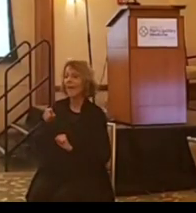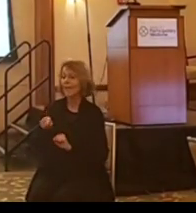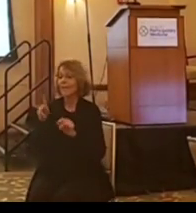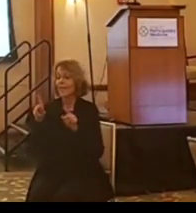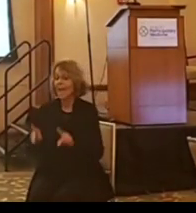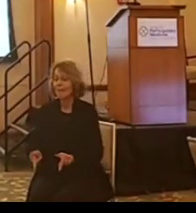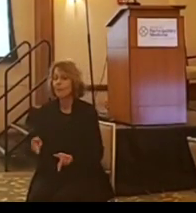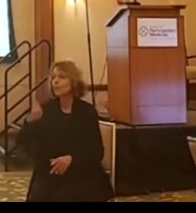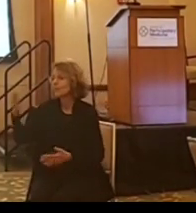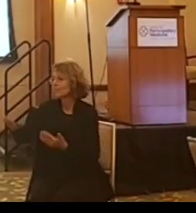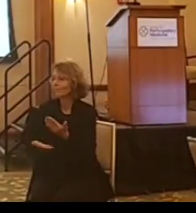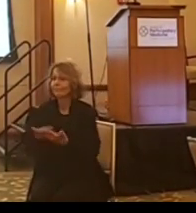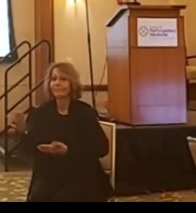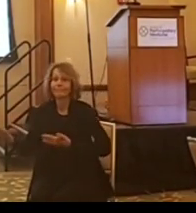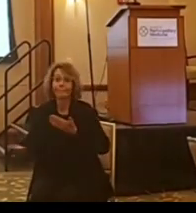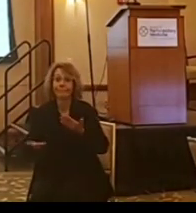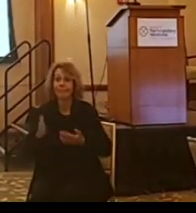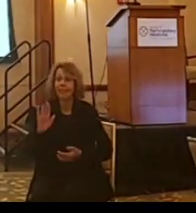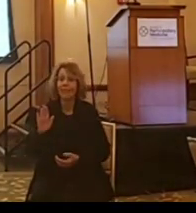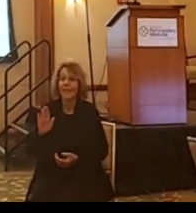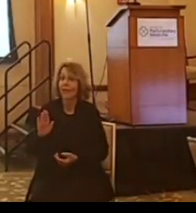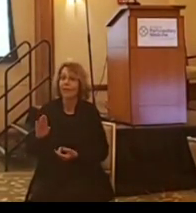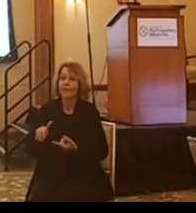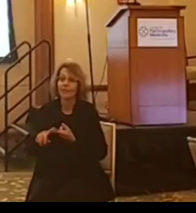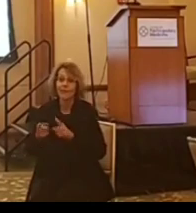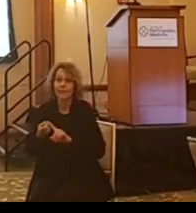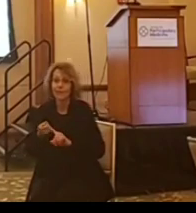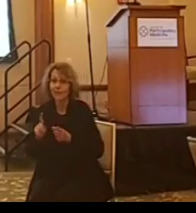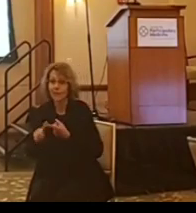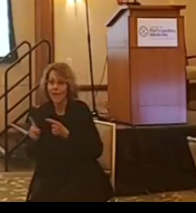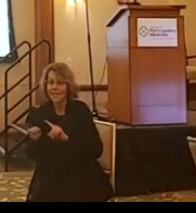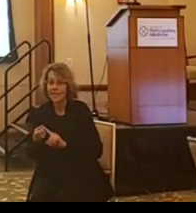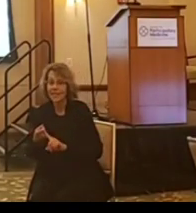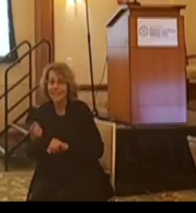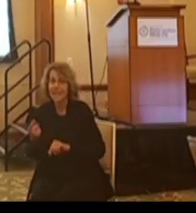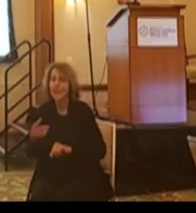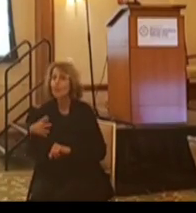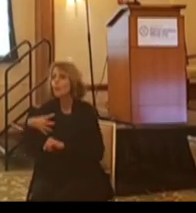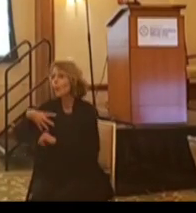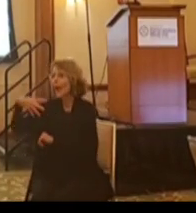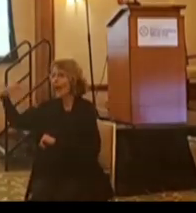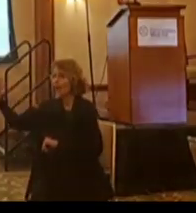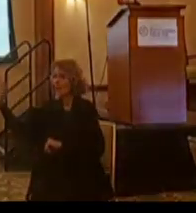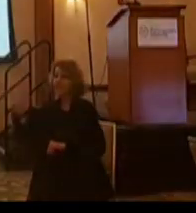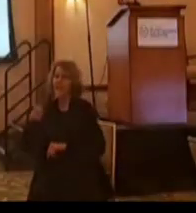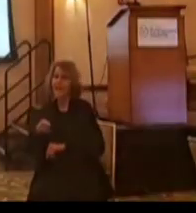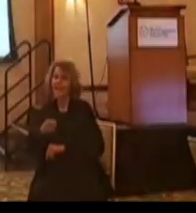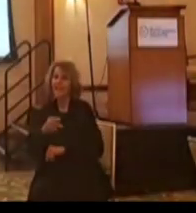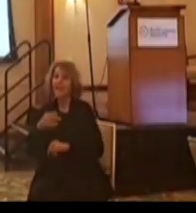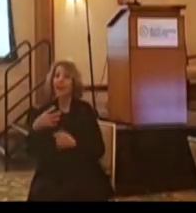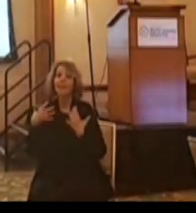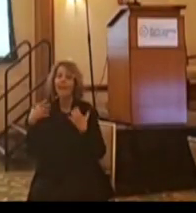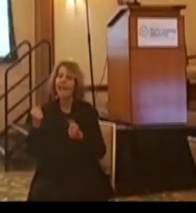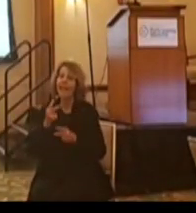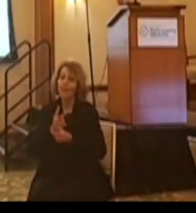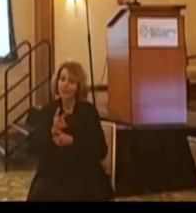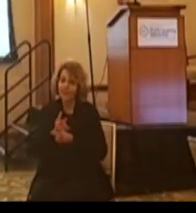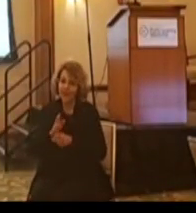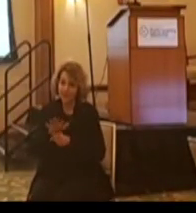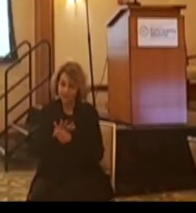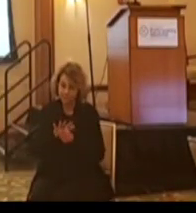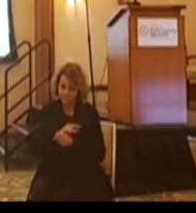group of people, and we create a space that's outside of the clinical environment for people to begin to